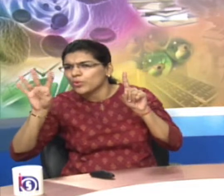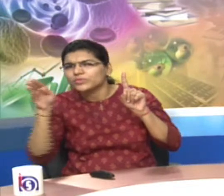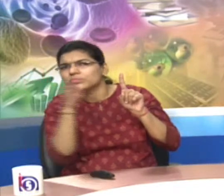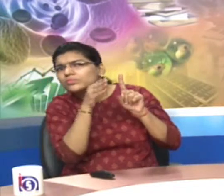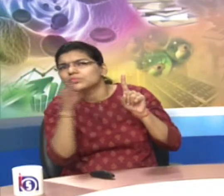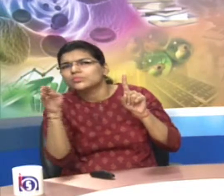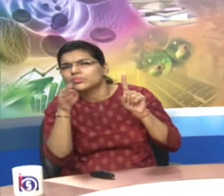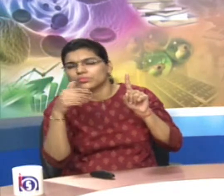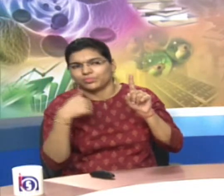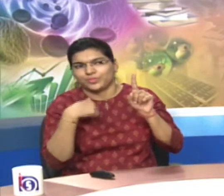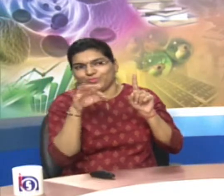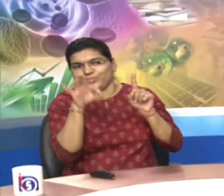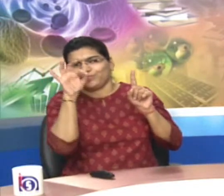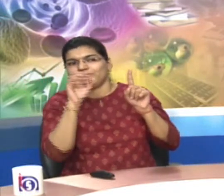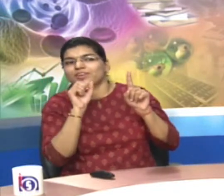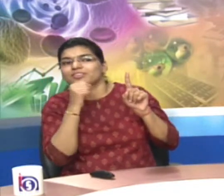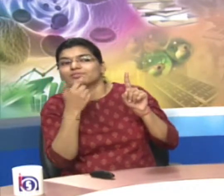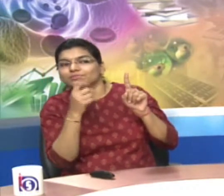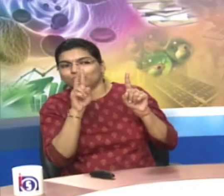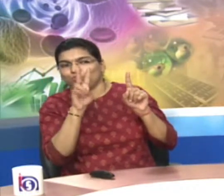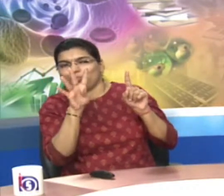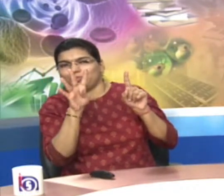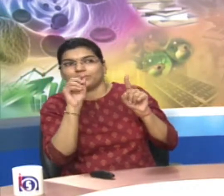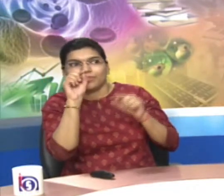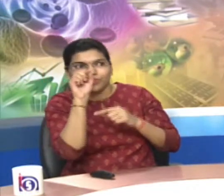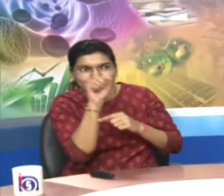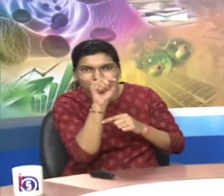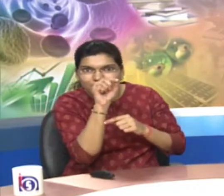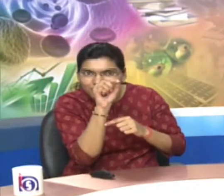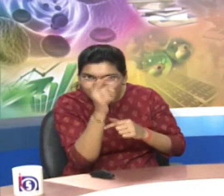age range from this age to this range.